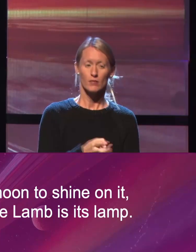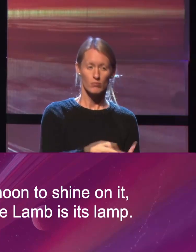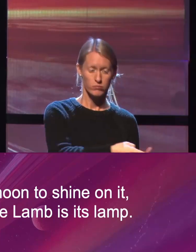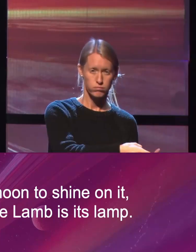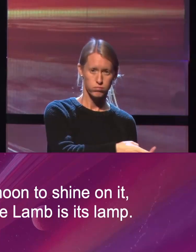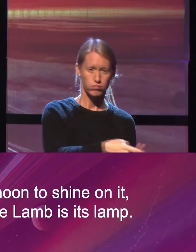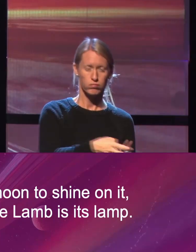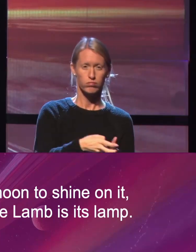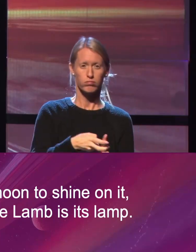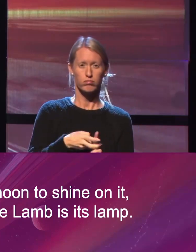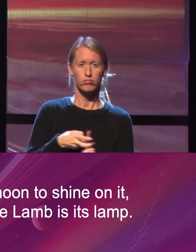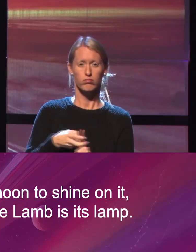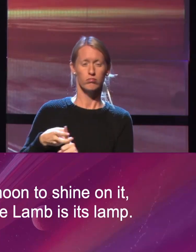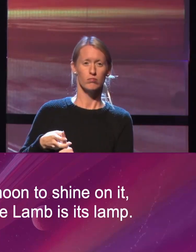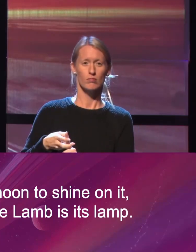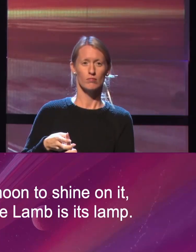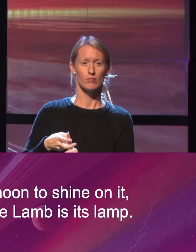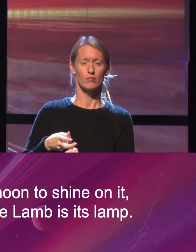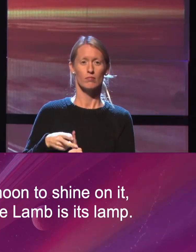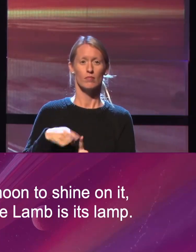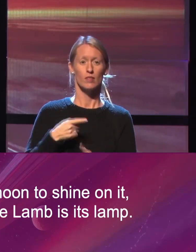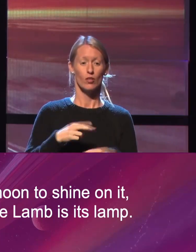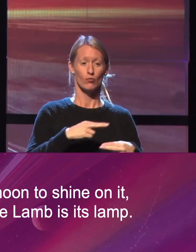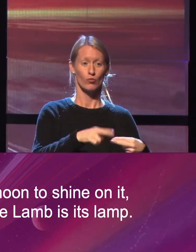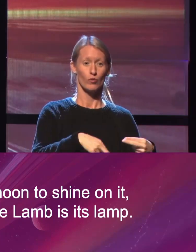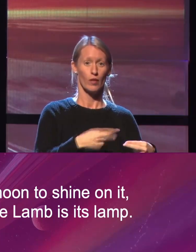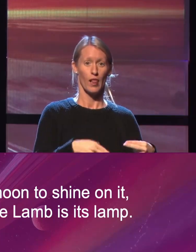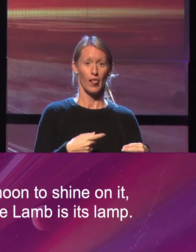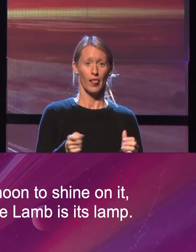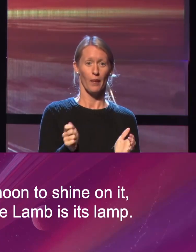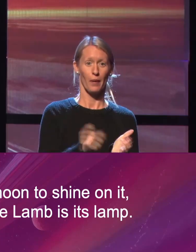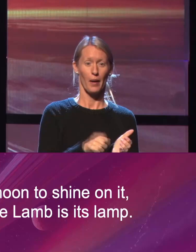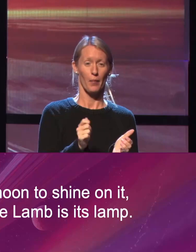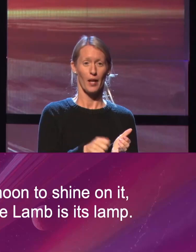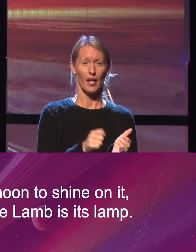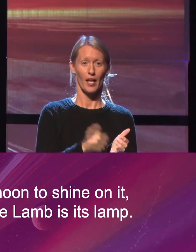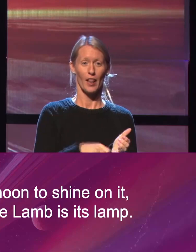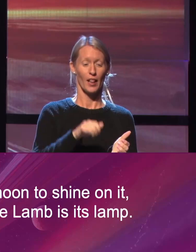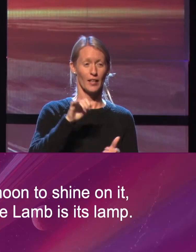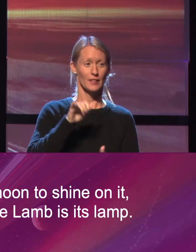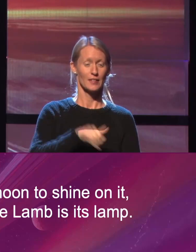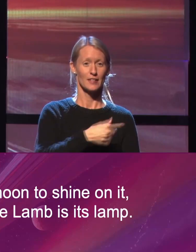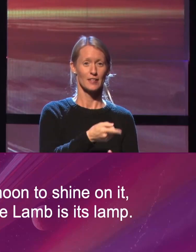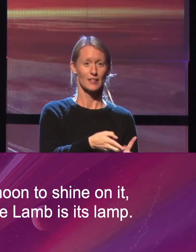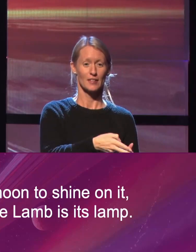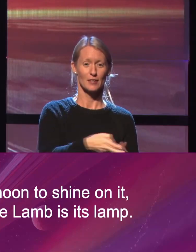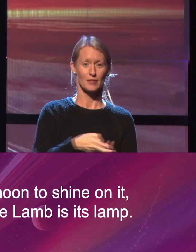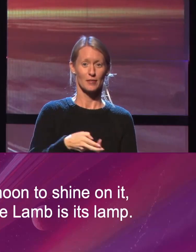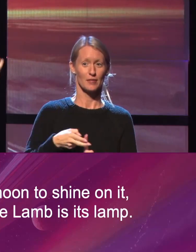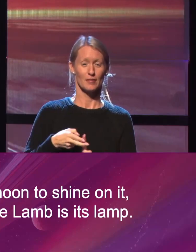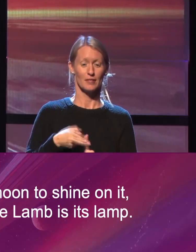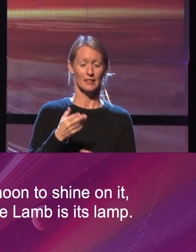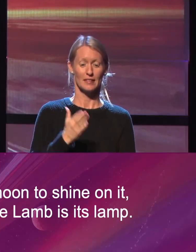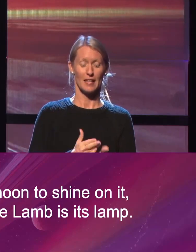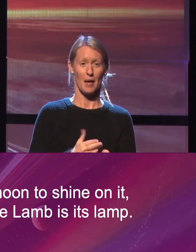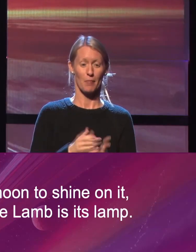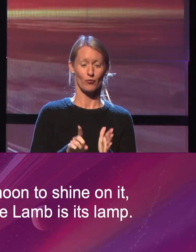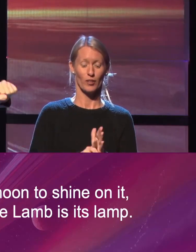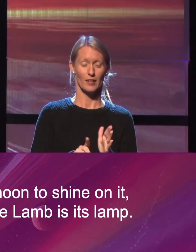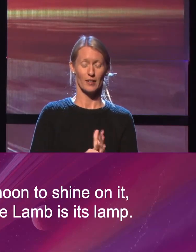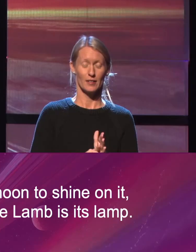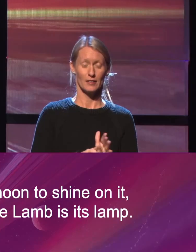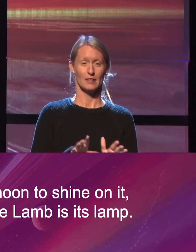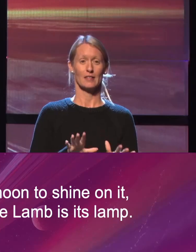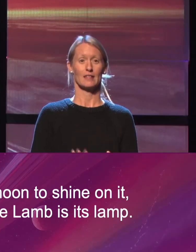they literally would, talk about putting a rope on them and a little cowbell, and if this bell stopped ringing, they were like, oh, somebody didn't clear